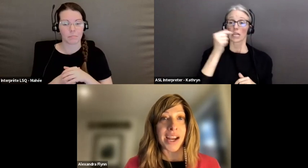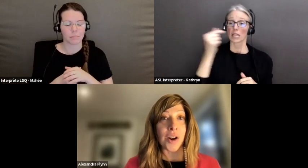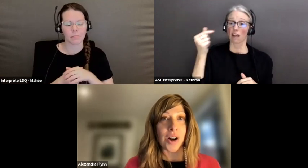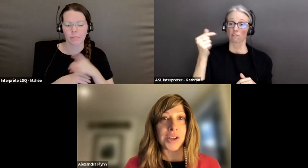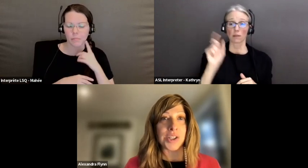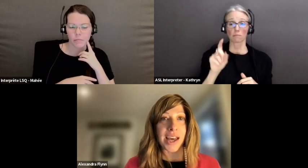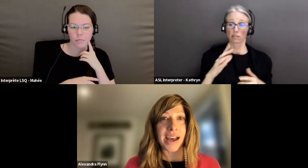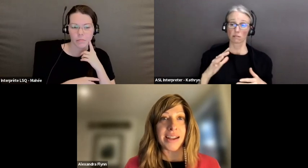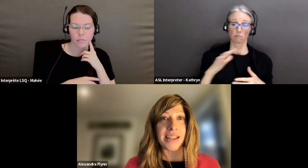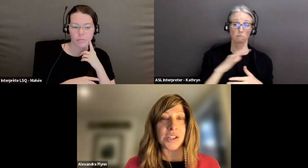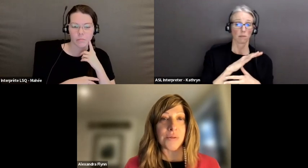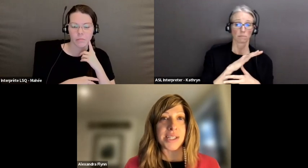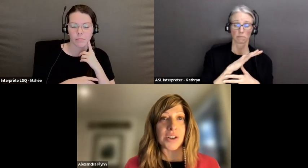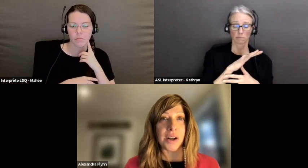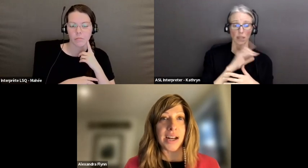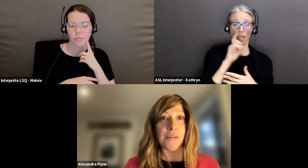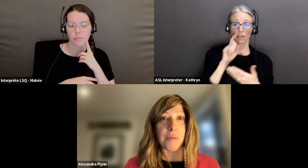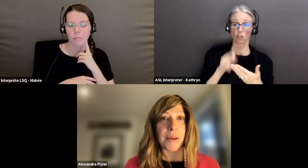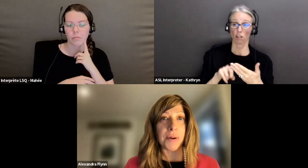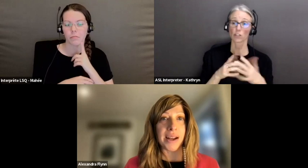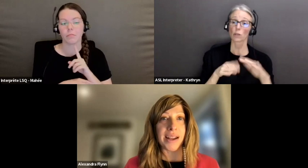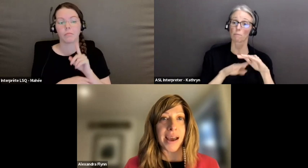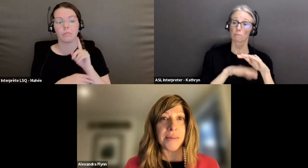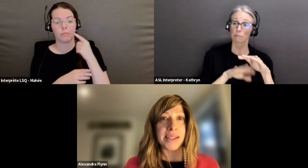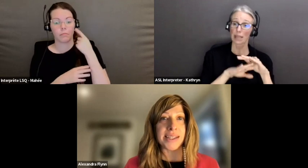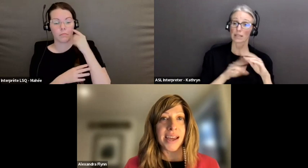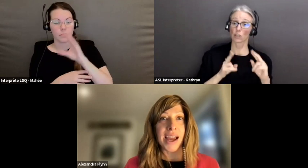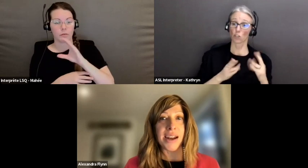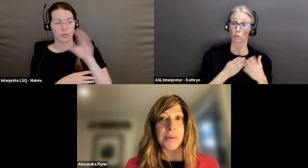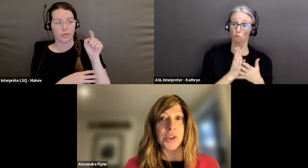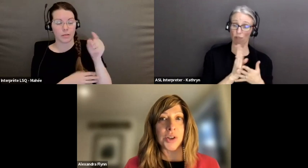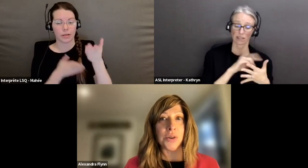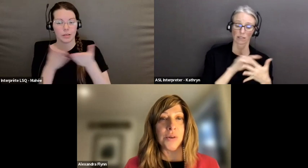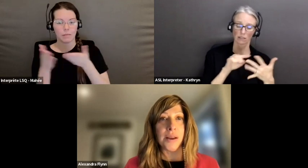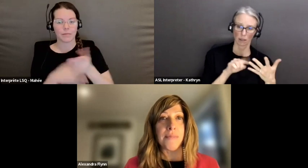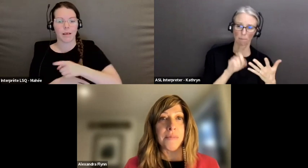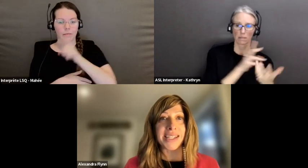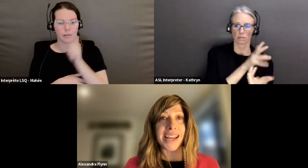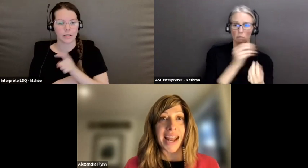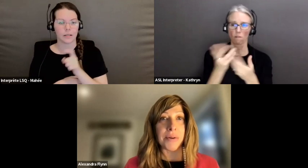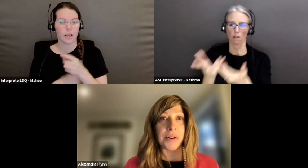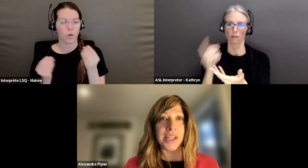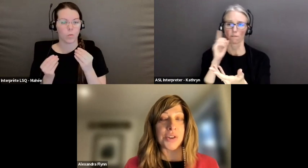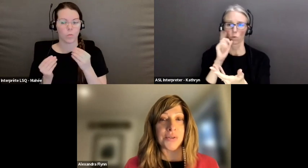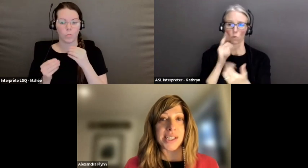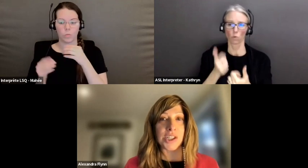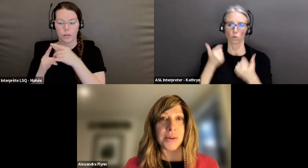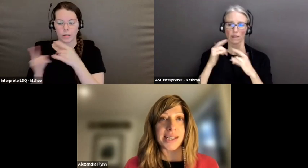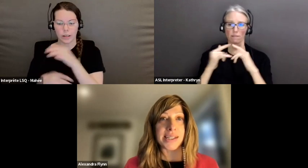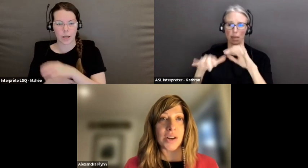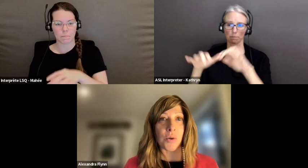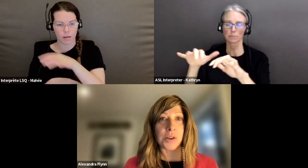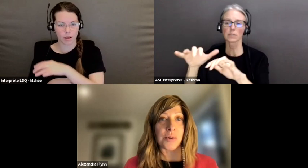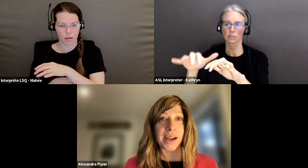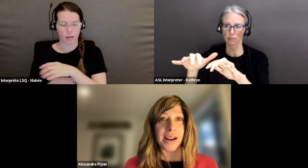one, acknowledge that these services are needed for people in encampments, and number two, must enable these services to